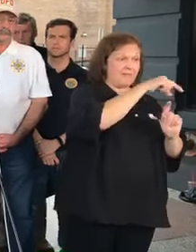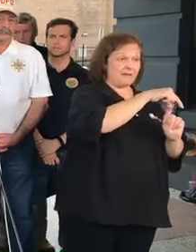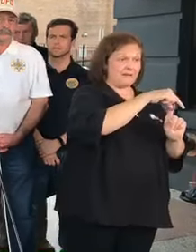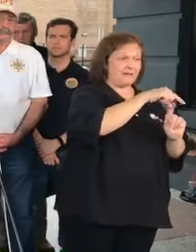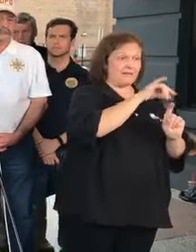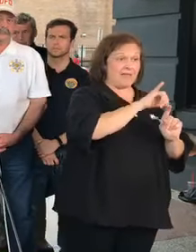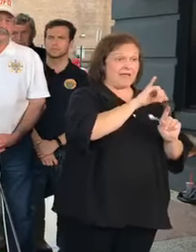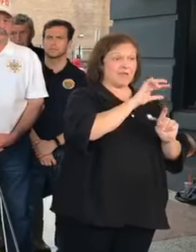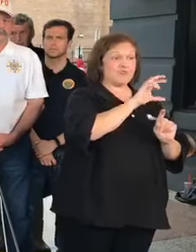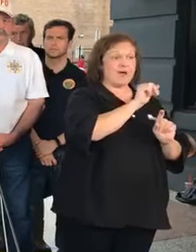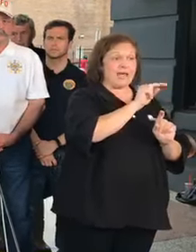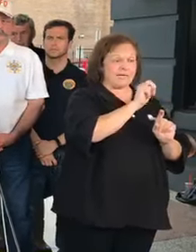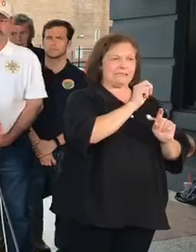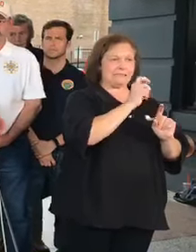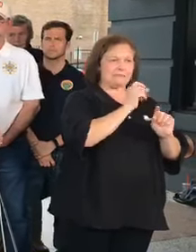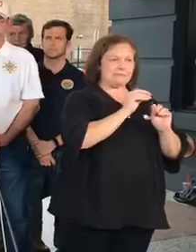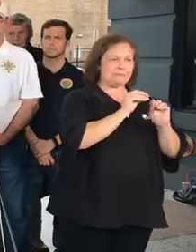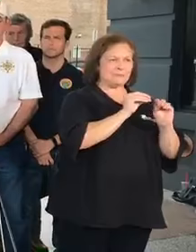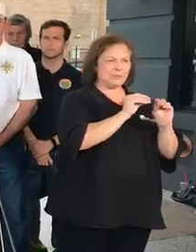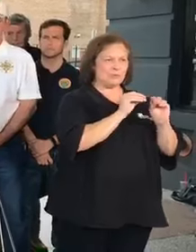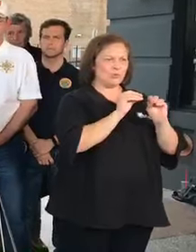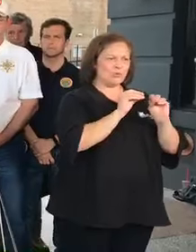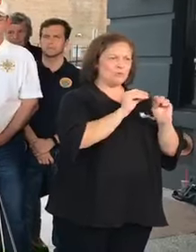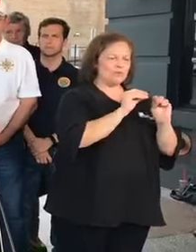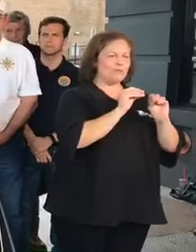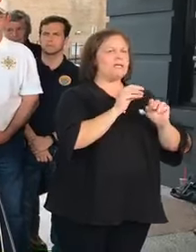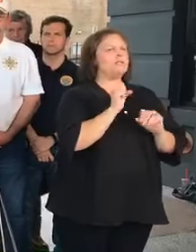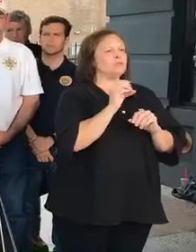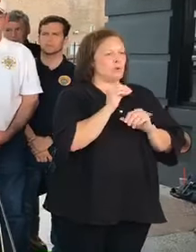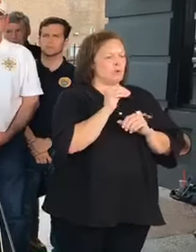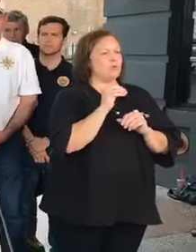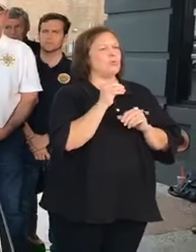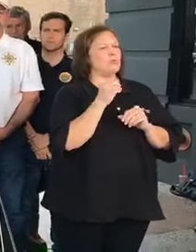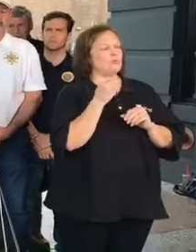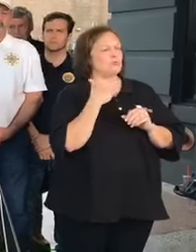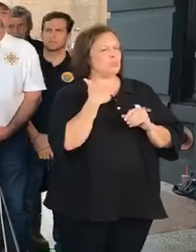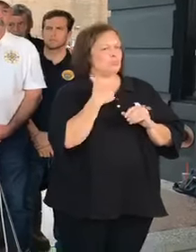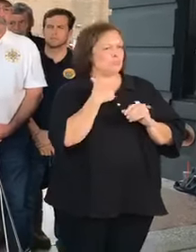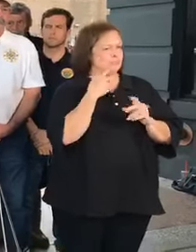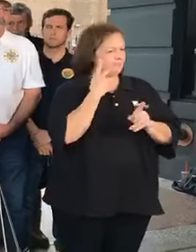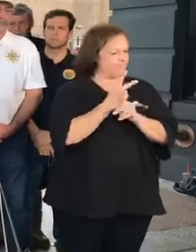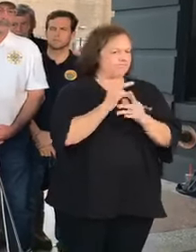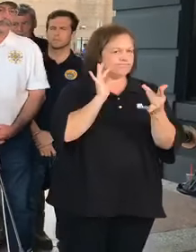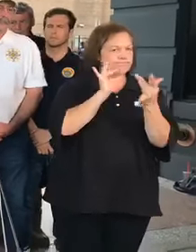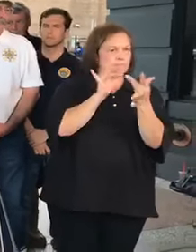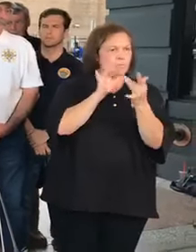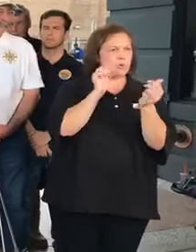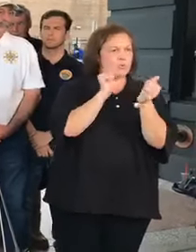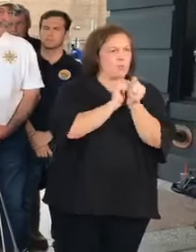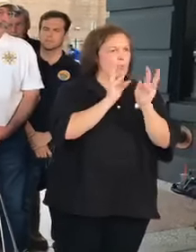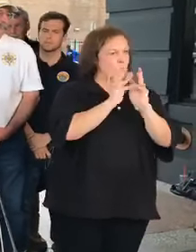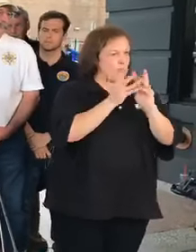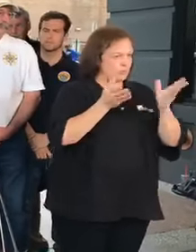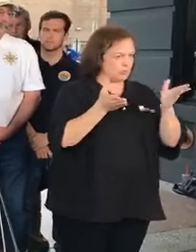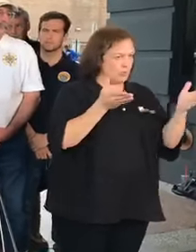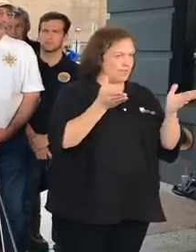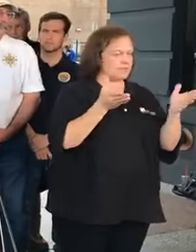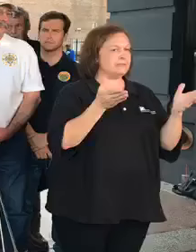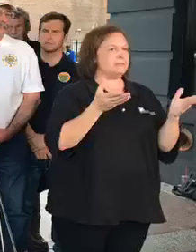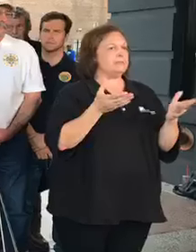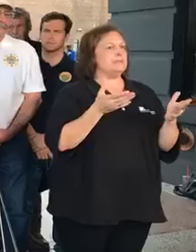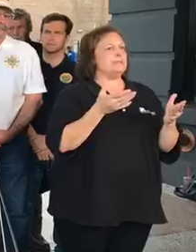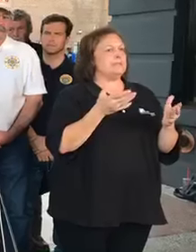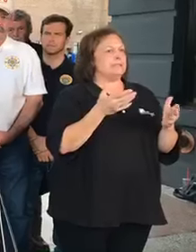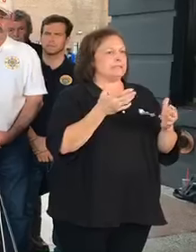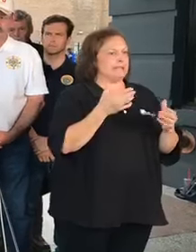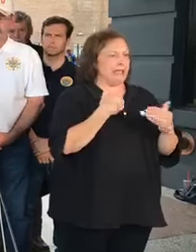positioned. We need to talk about the fact that we've been in contact with the Weather Service. There is a potential